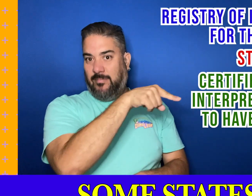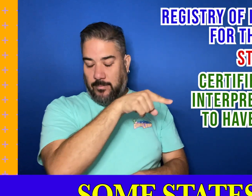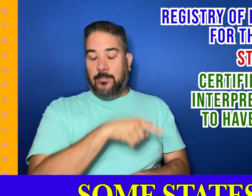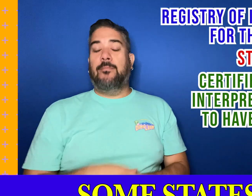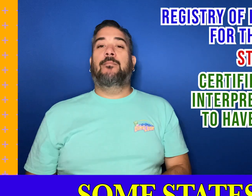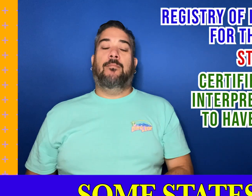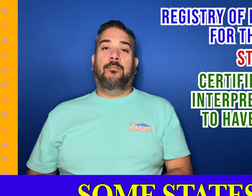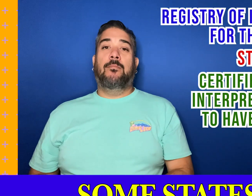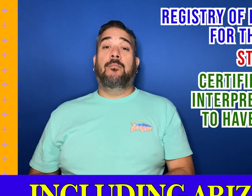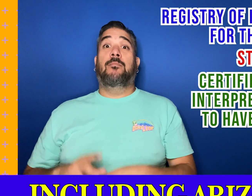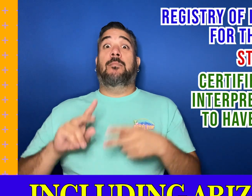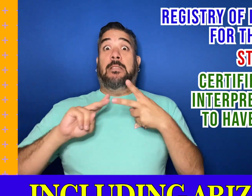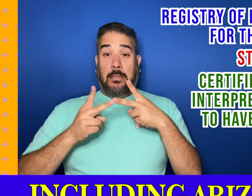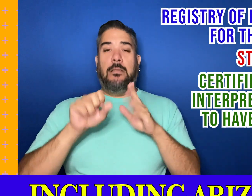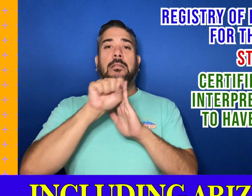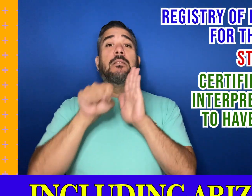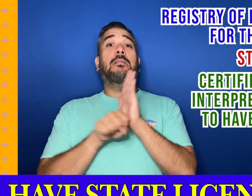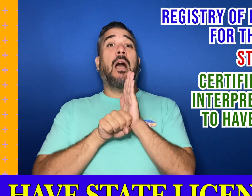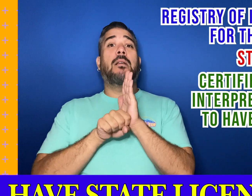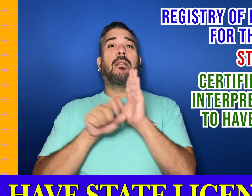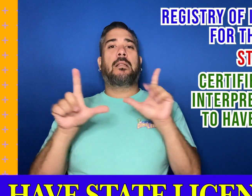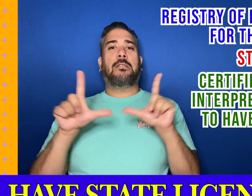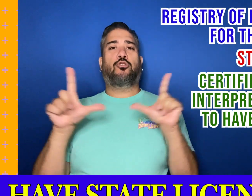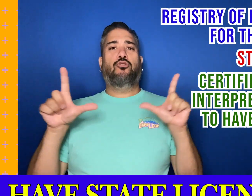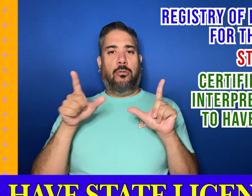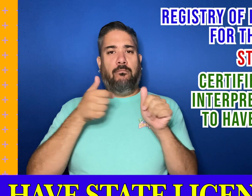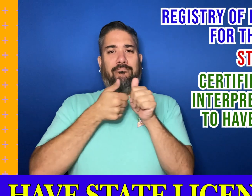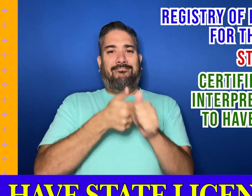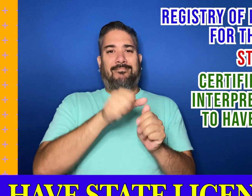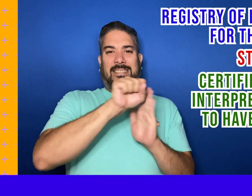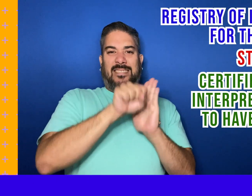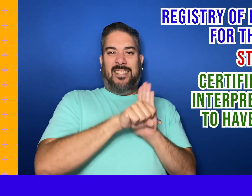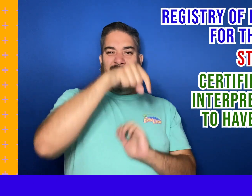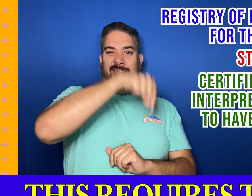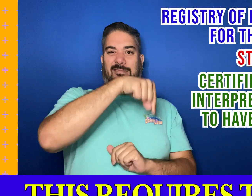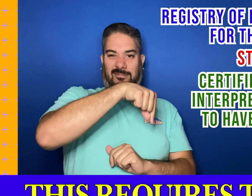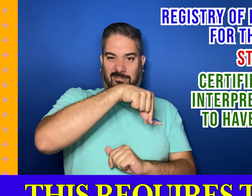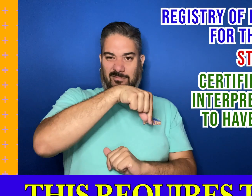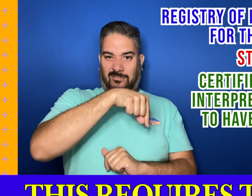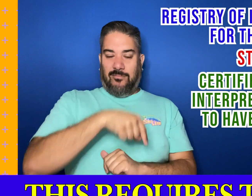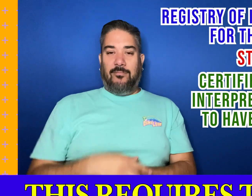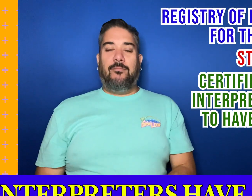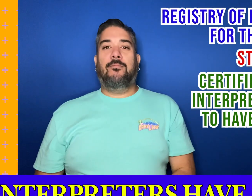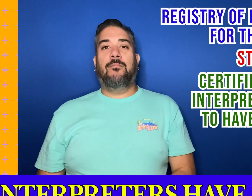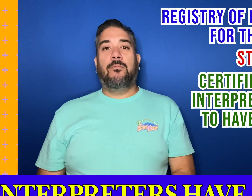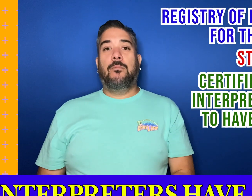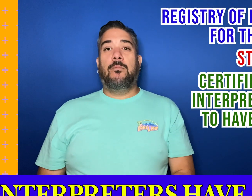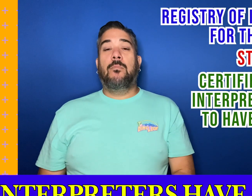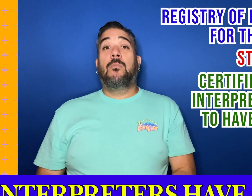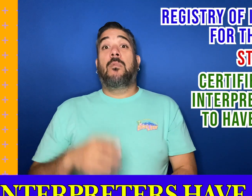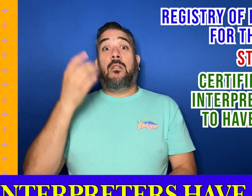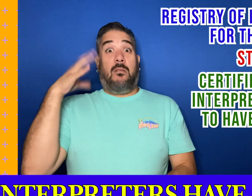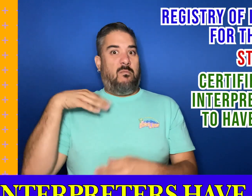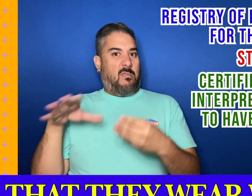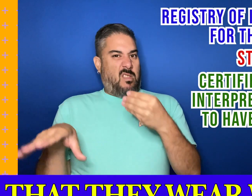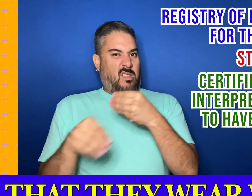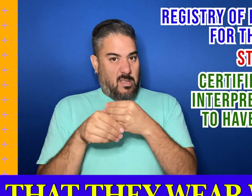Some states, including Arizona, have state licensure. This requires that interpreters have a badge that they wear when